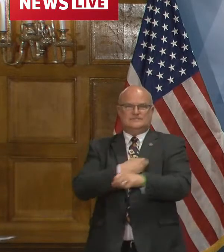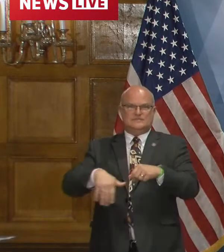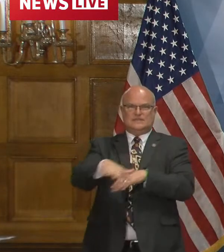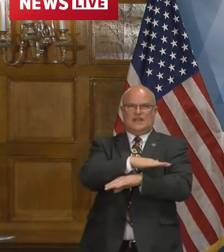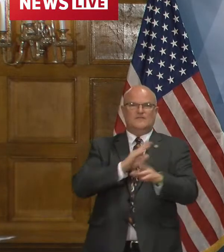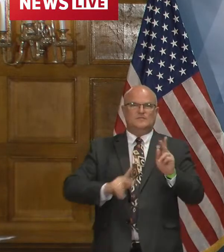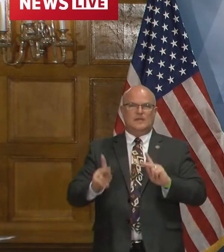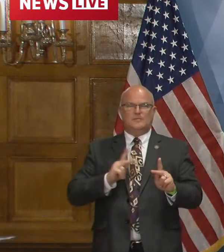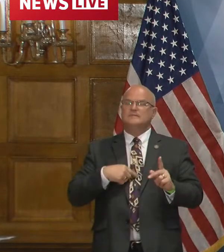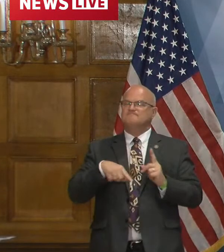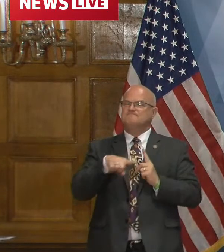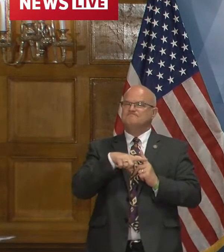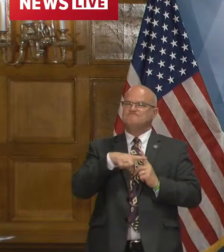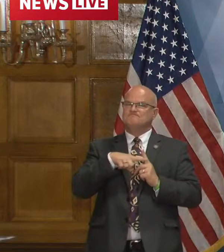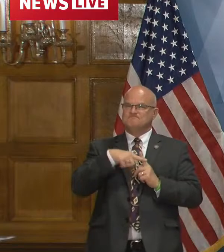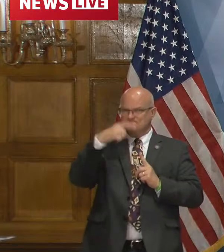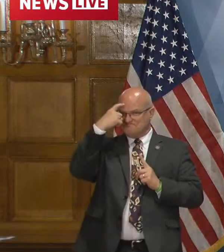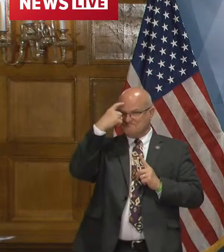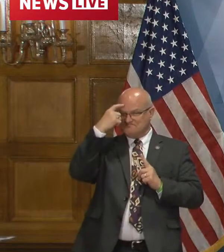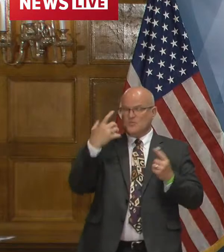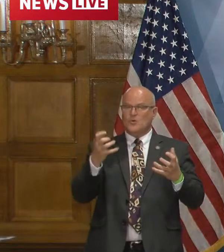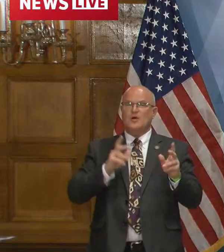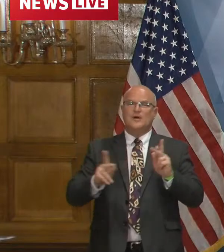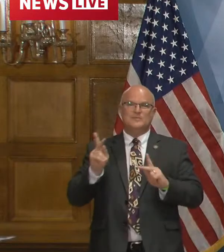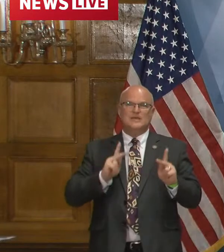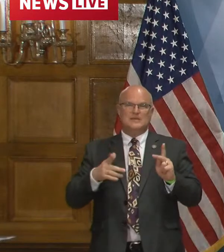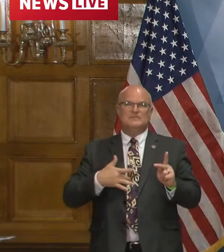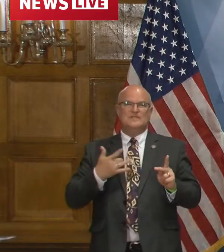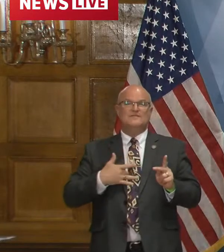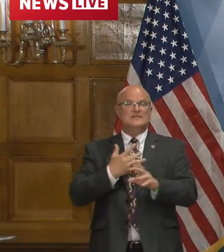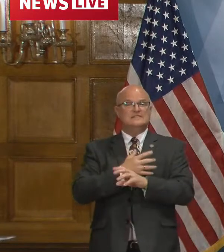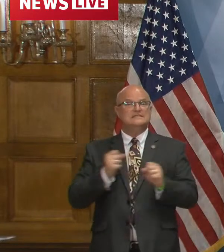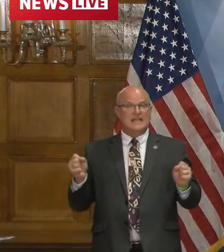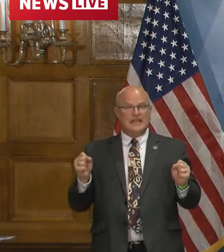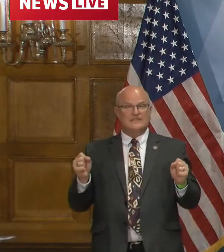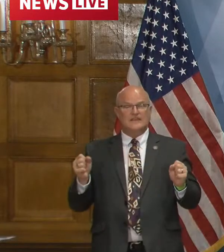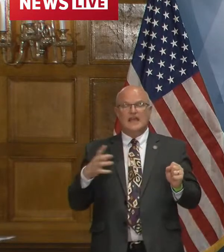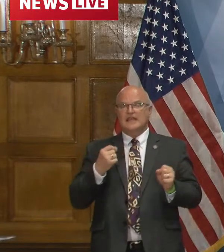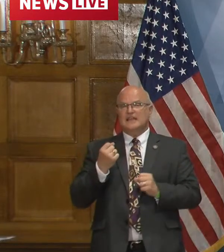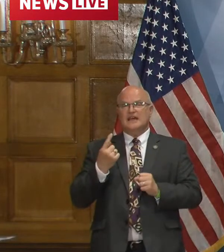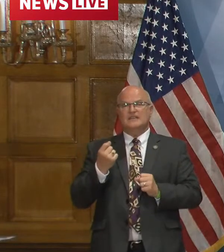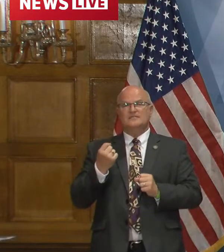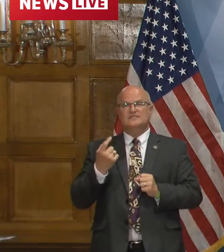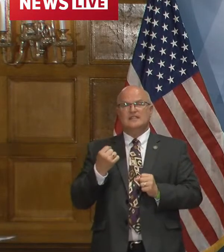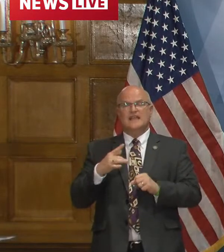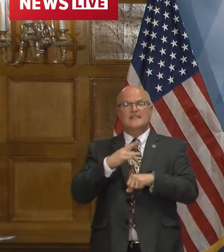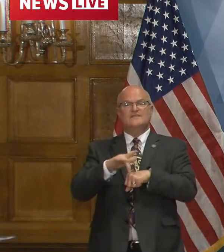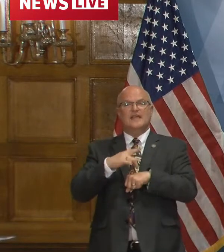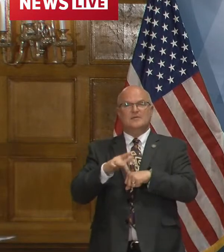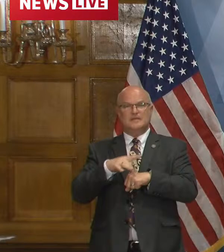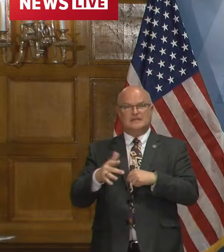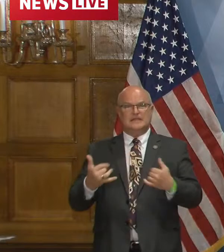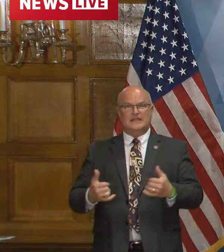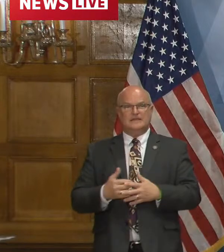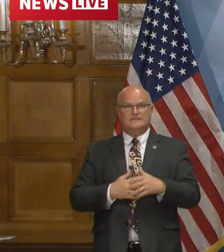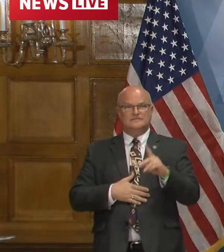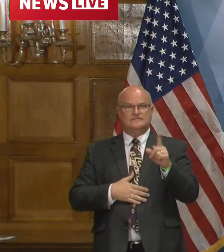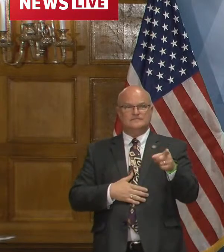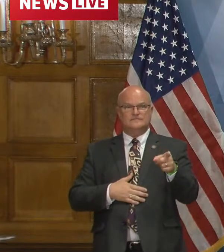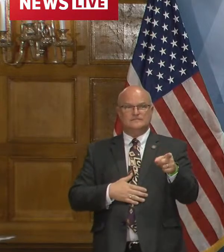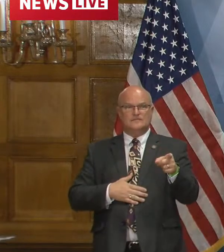covered. So I'm optimistic about it. We just want everybody to feel safe and understand the availability of it. And